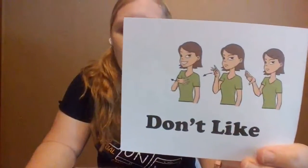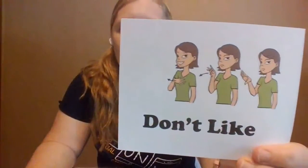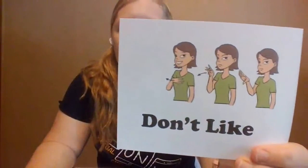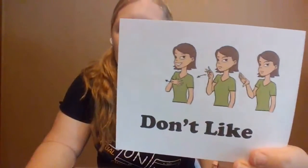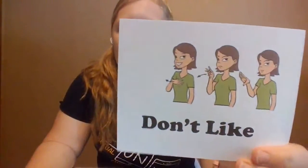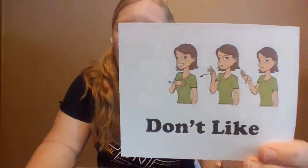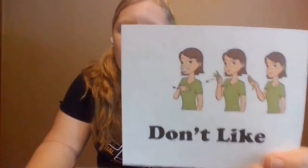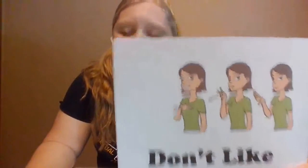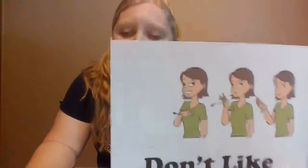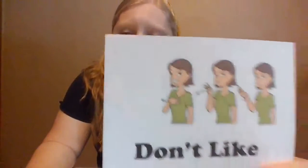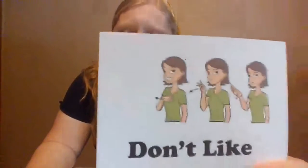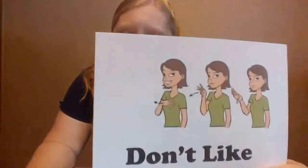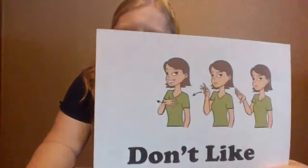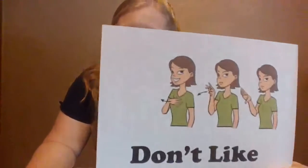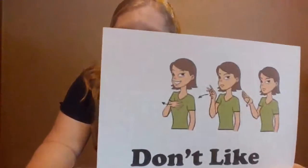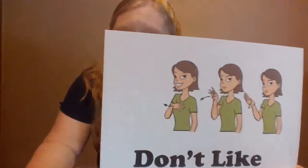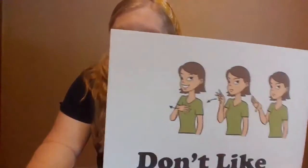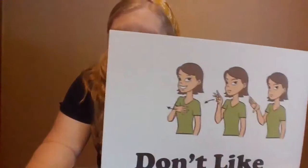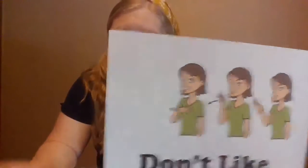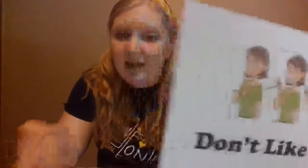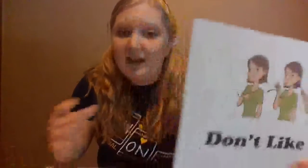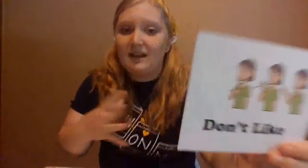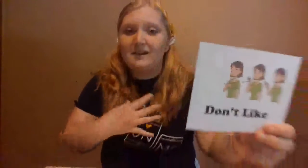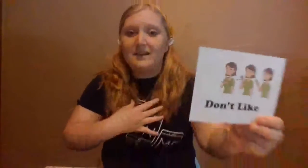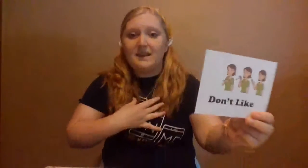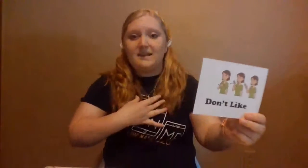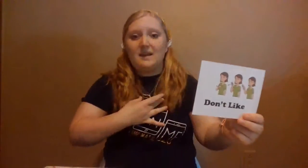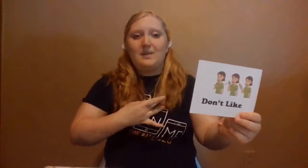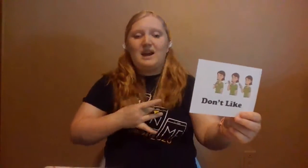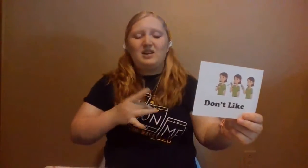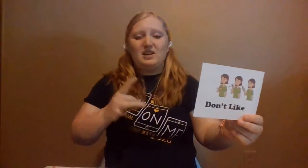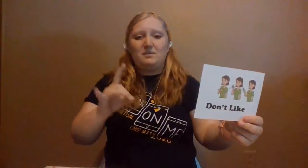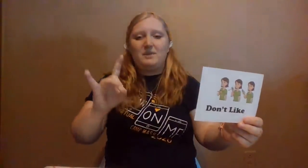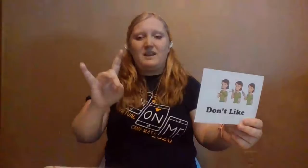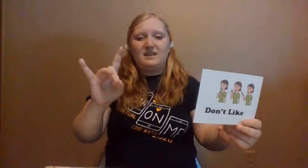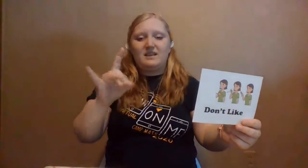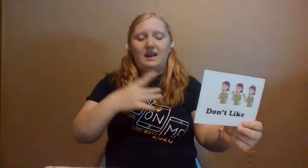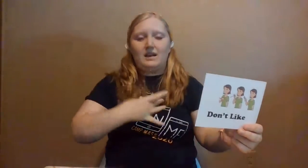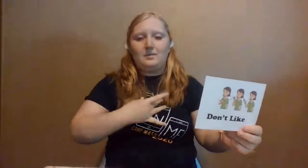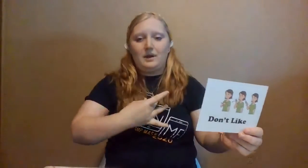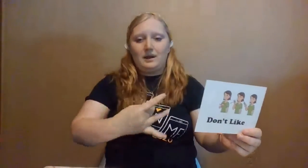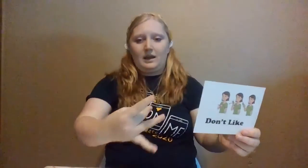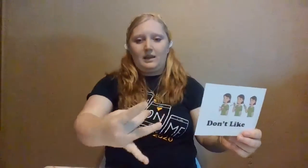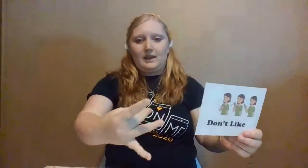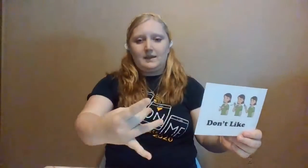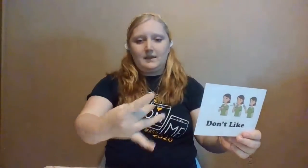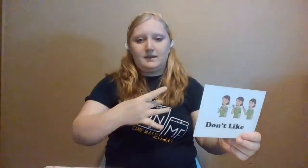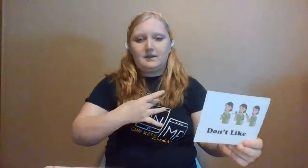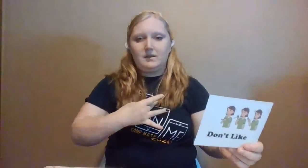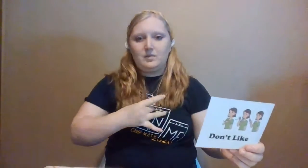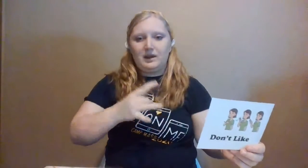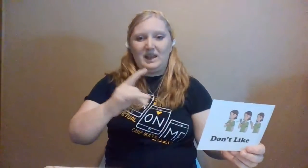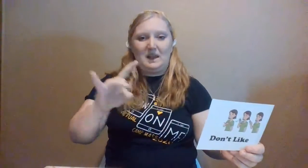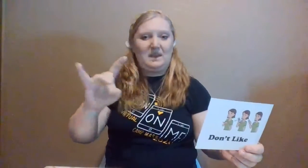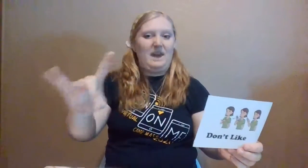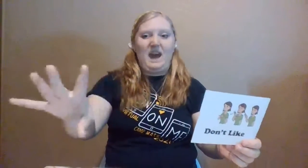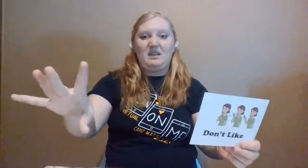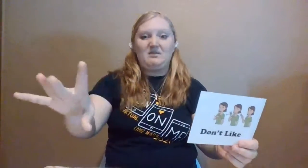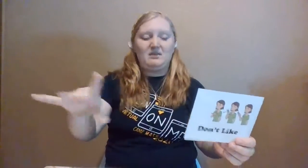So if there's something you don't like, it's the same action, but instead of bringing it like this, you bring it like that.